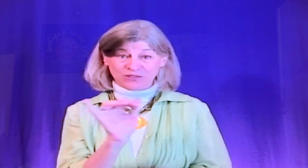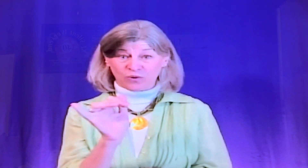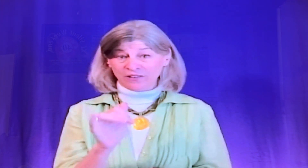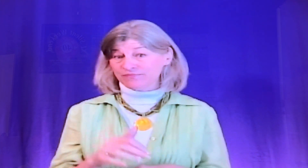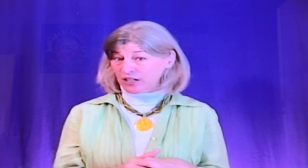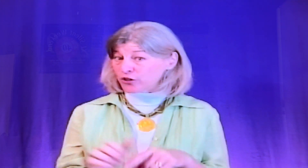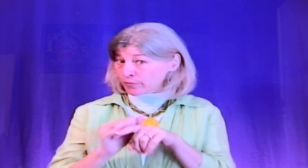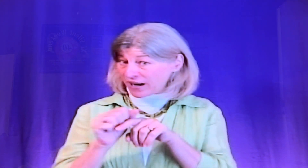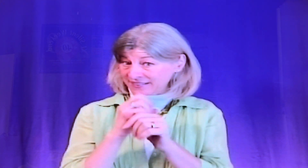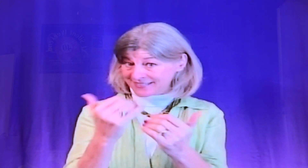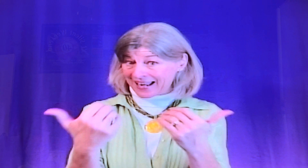well. And you can practice that now.